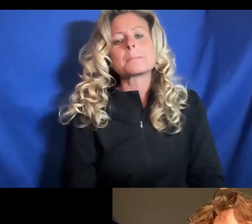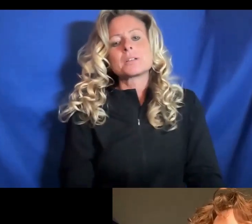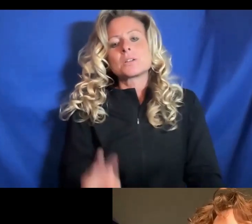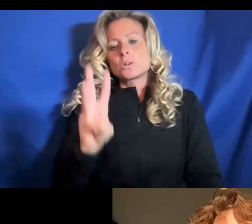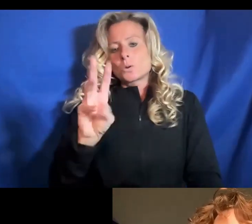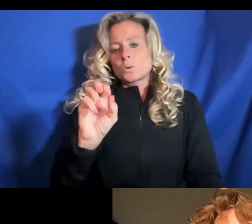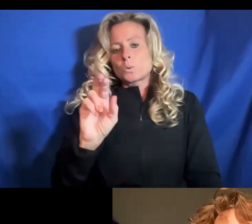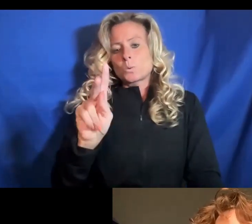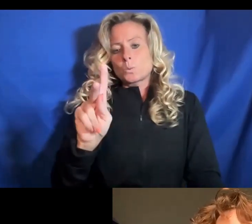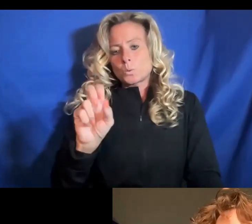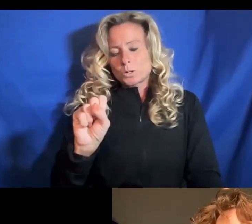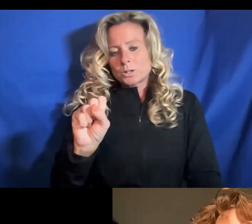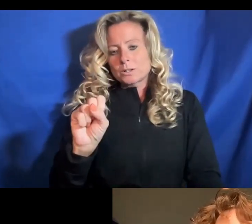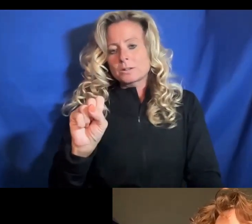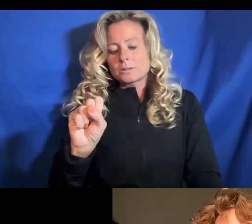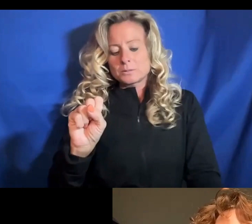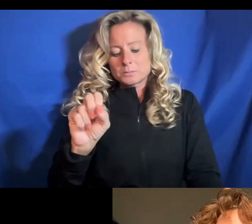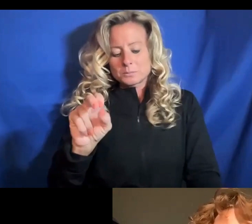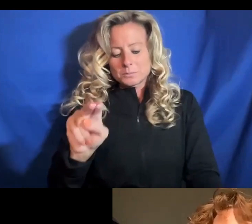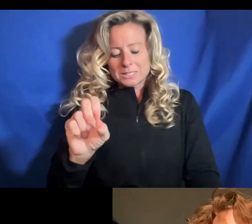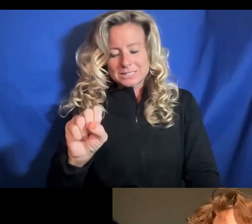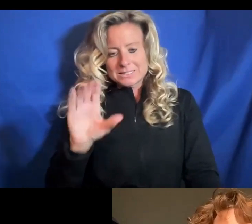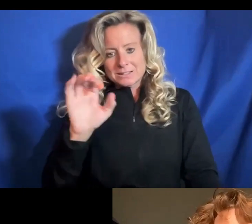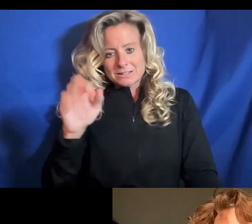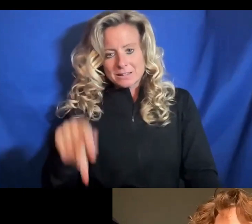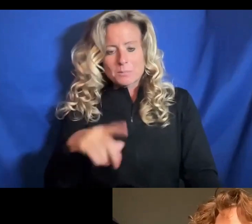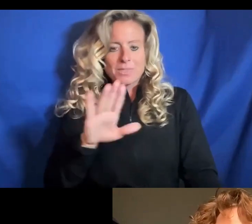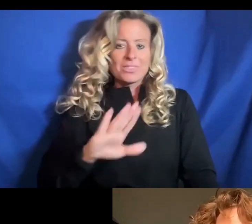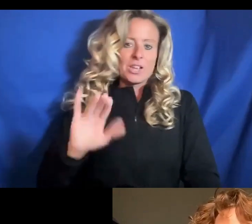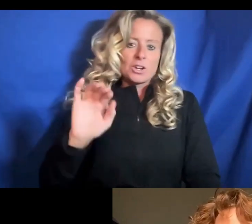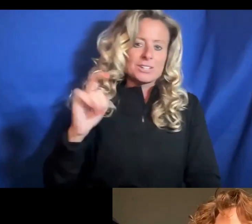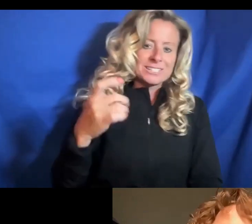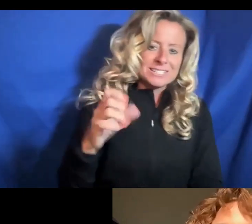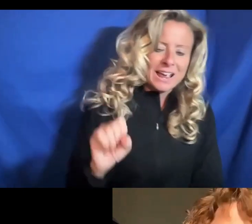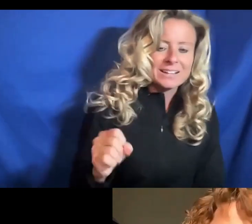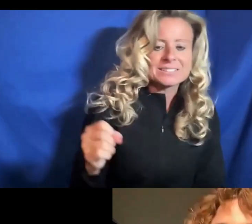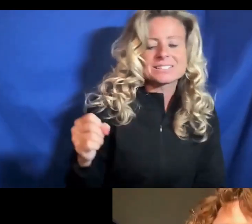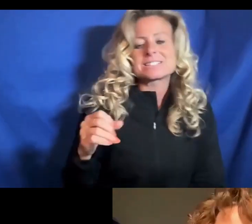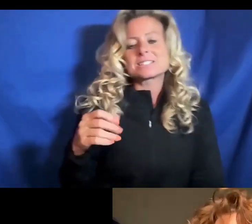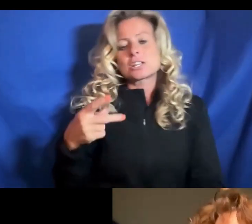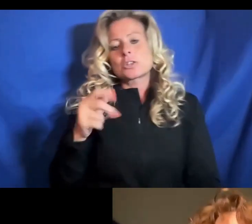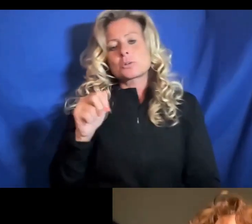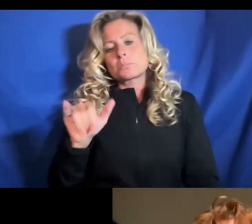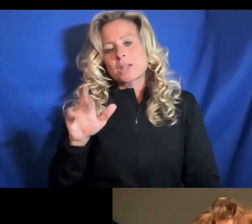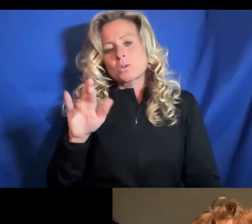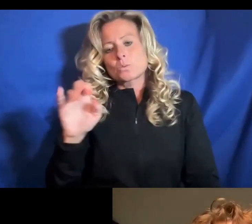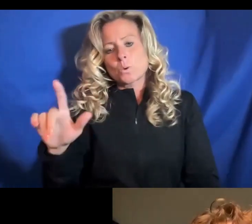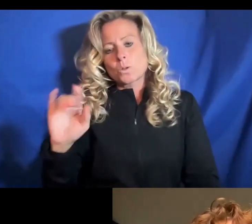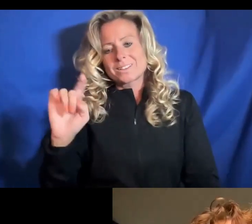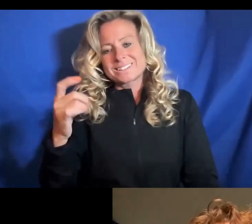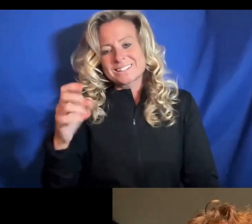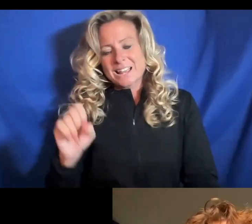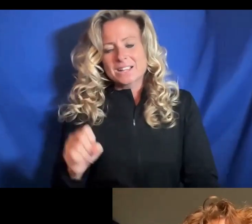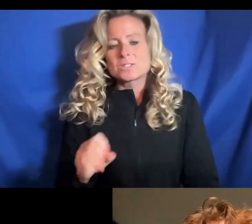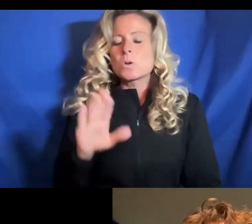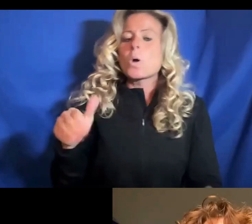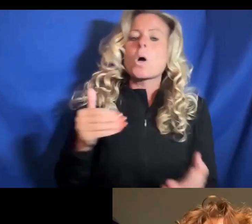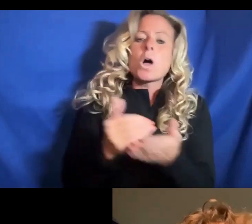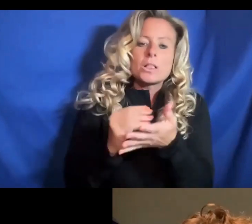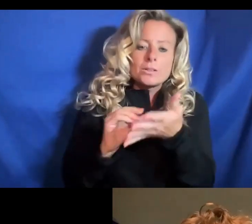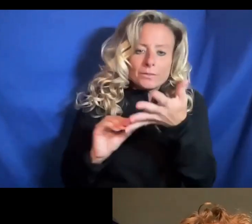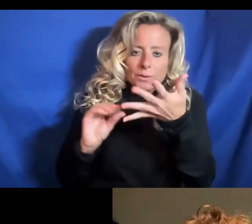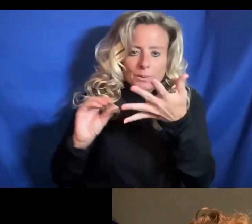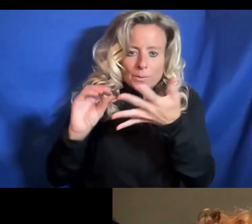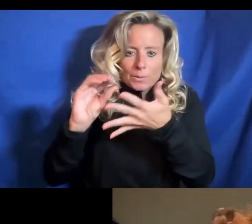um, their taxes, their payroll taxes. All the little things, right, that